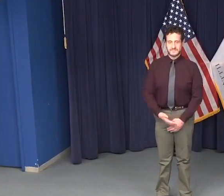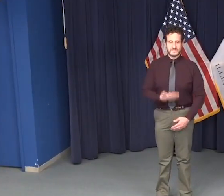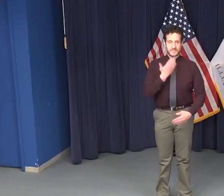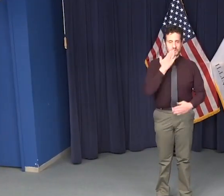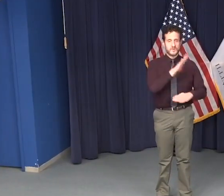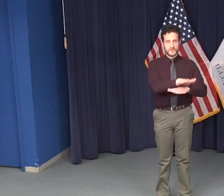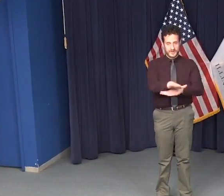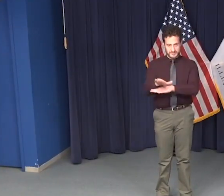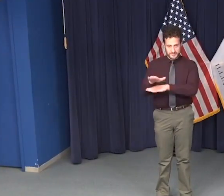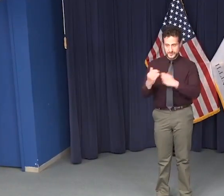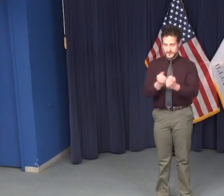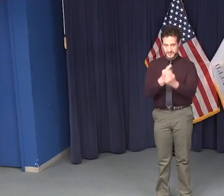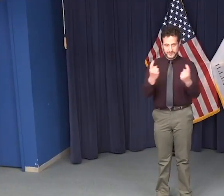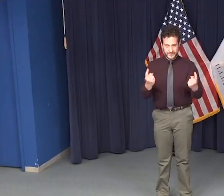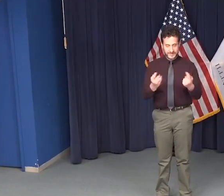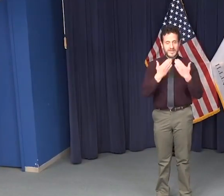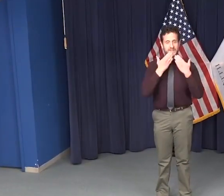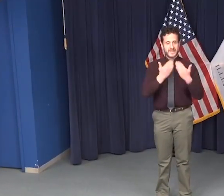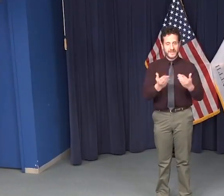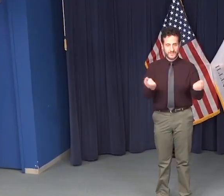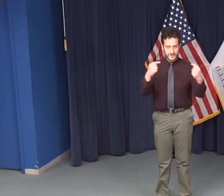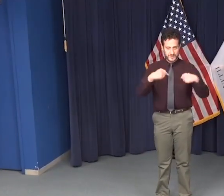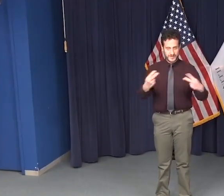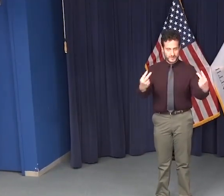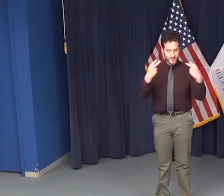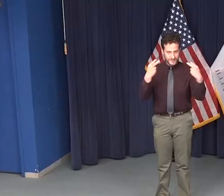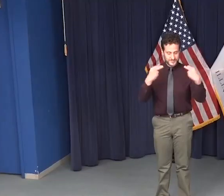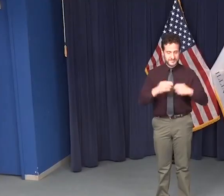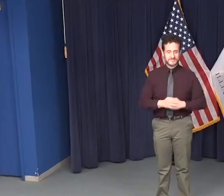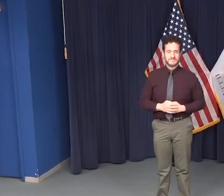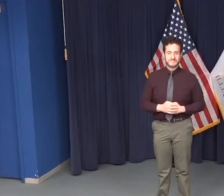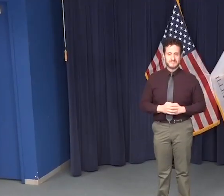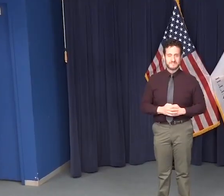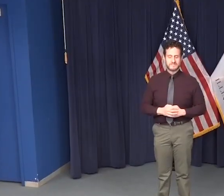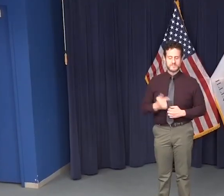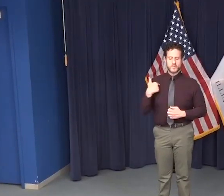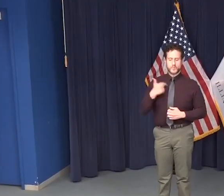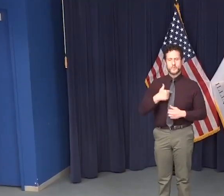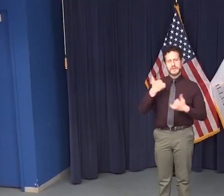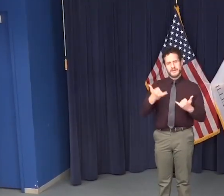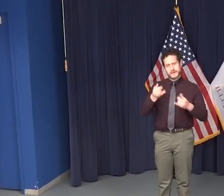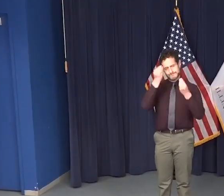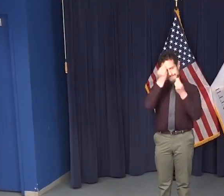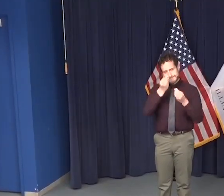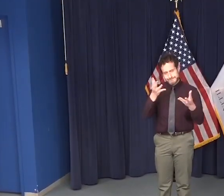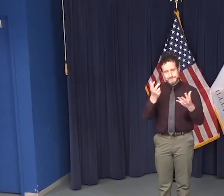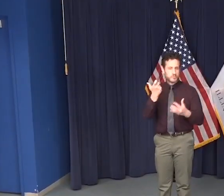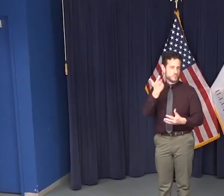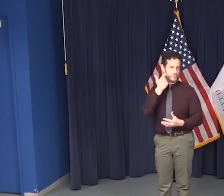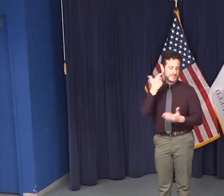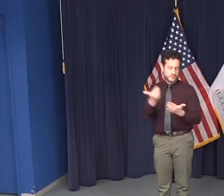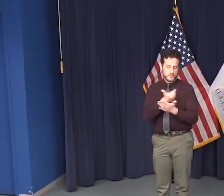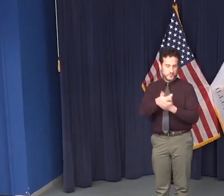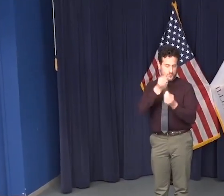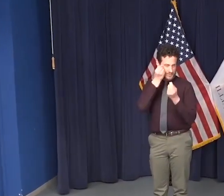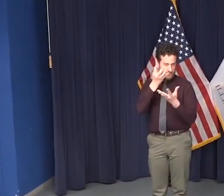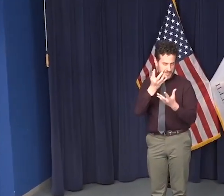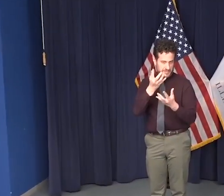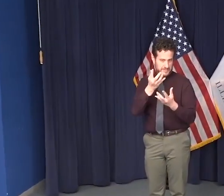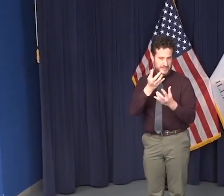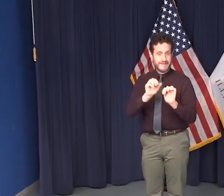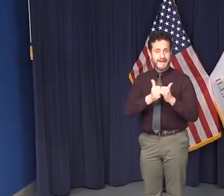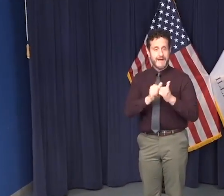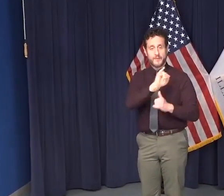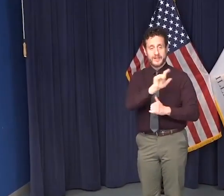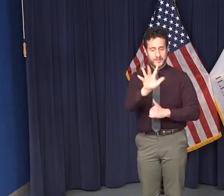Good afternoon, everyone. Thanks for joining us to get the most updated information about our pandemic response here in the